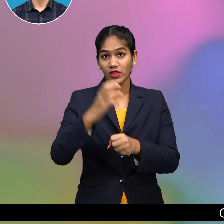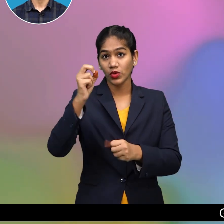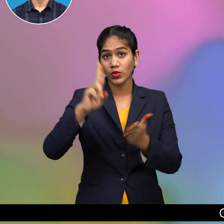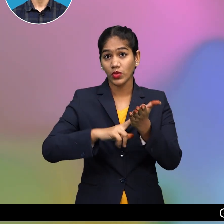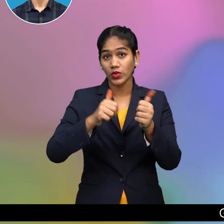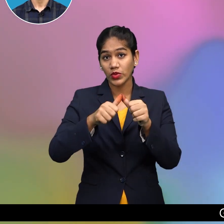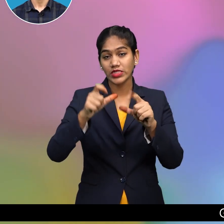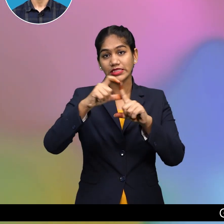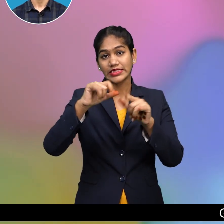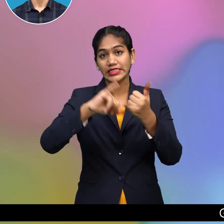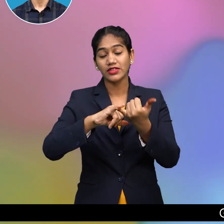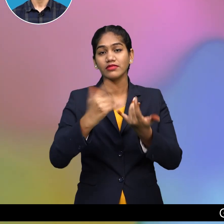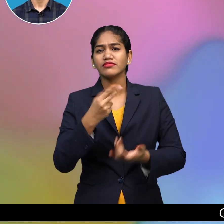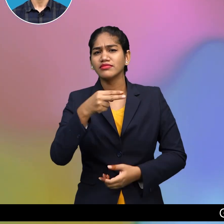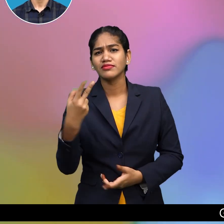Gonads.